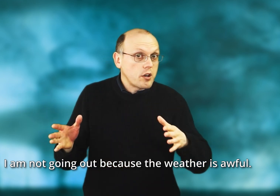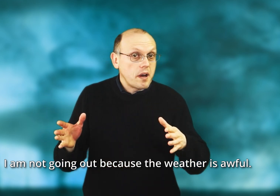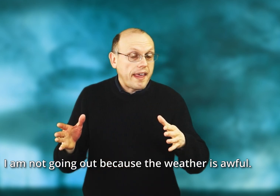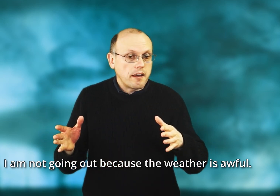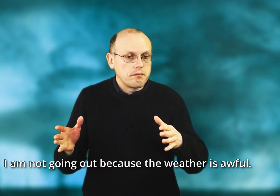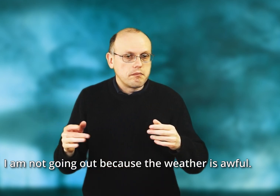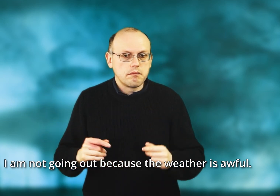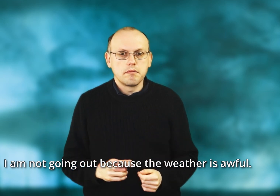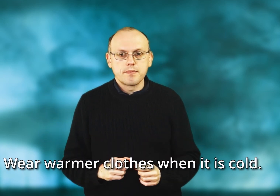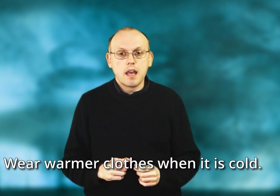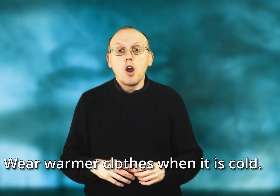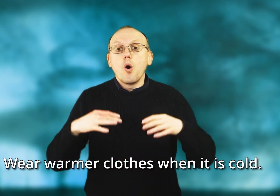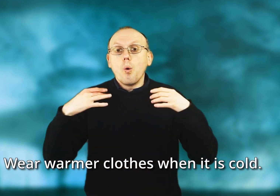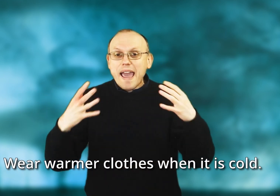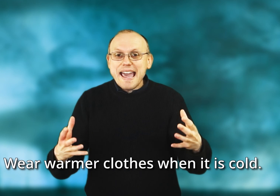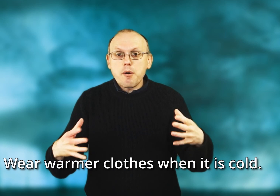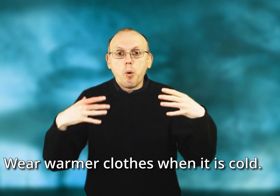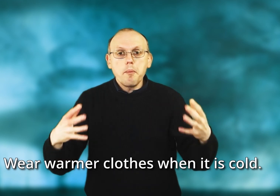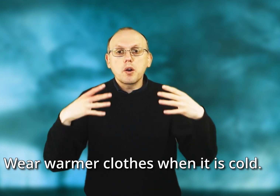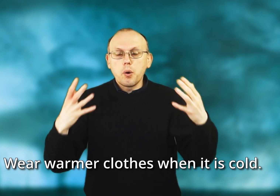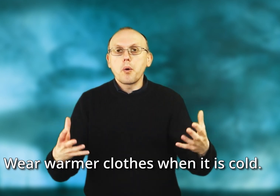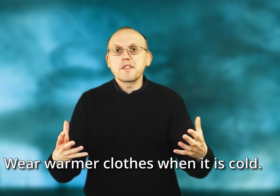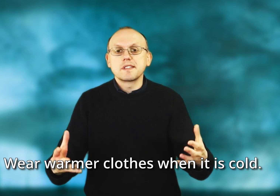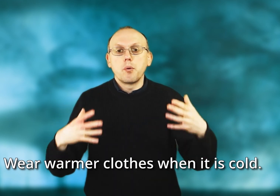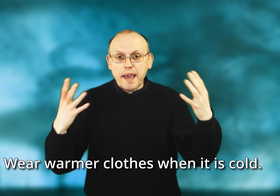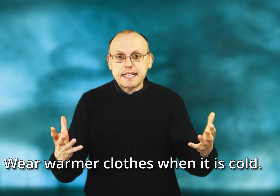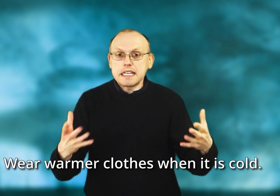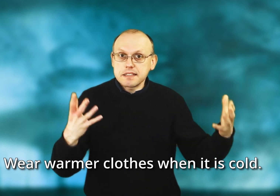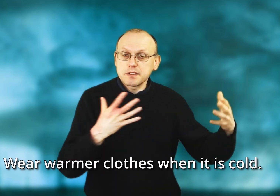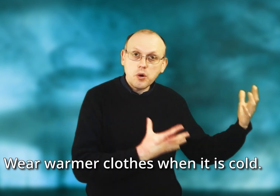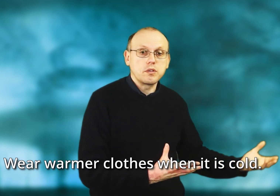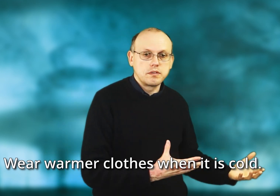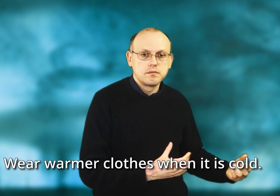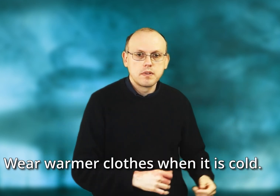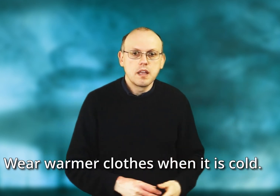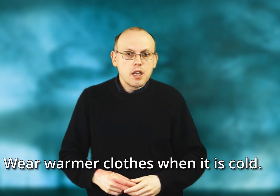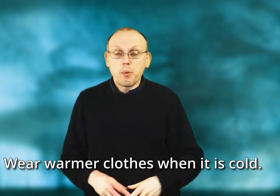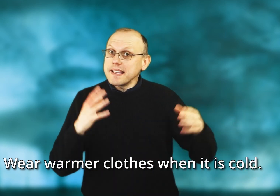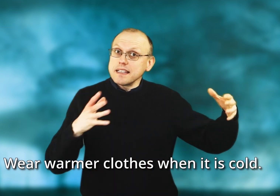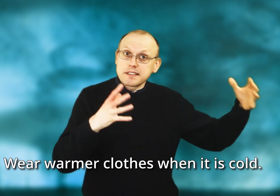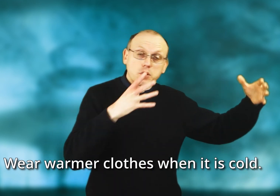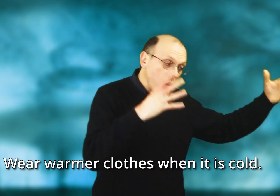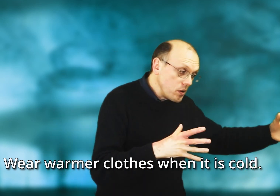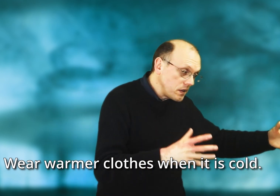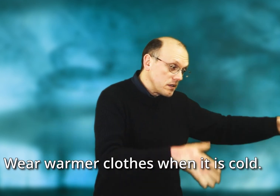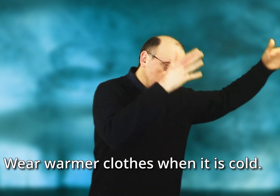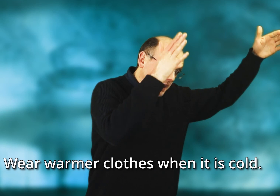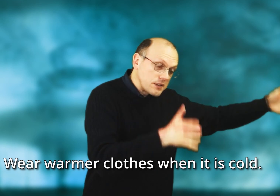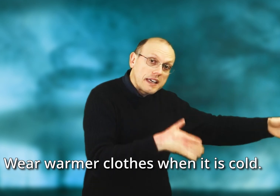there. Wear warmer clothes when it is cold. When it is cold is again